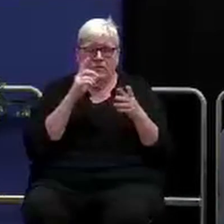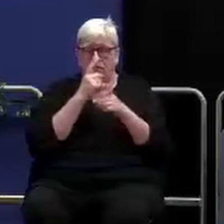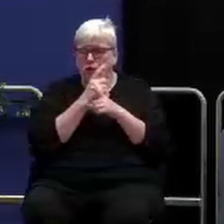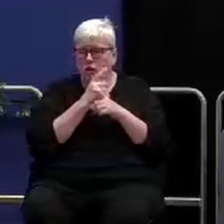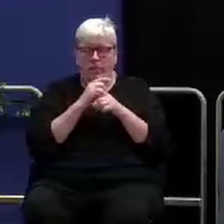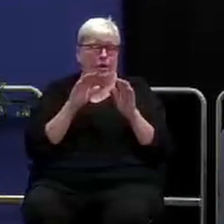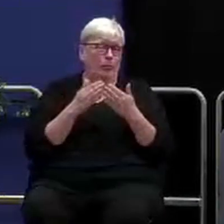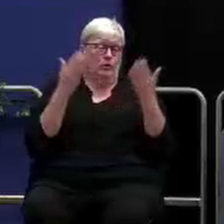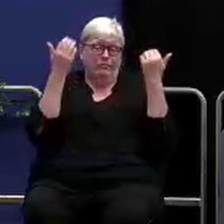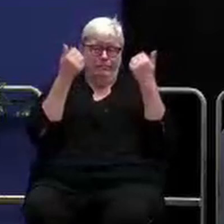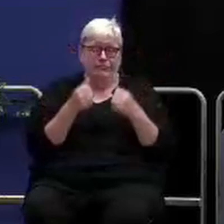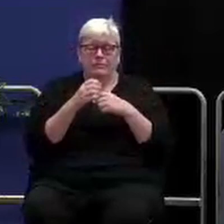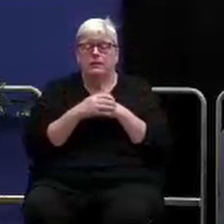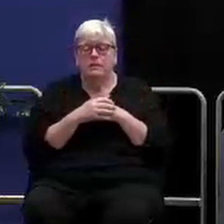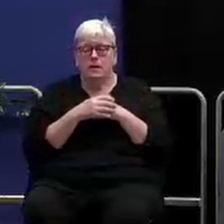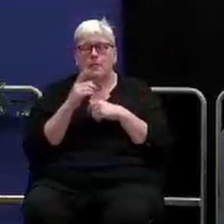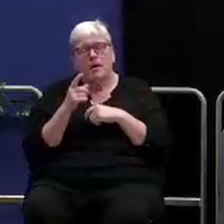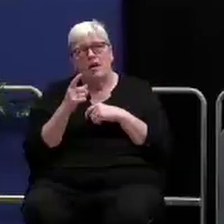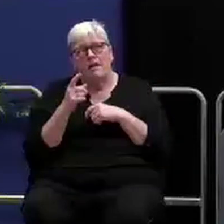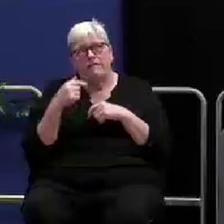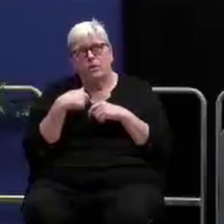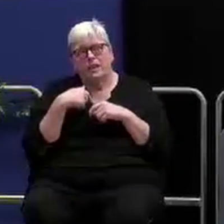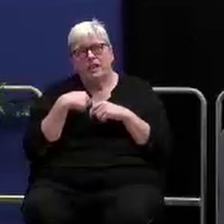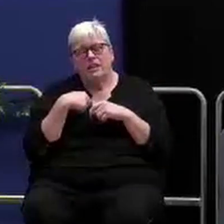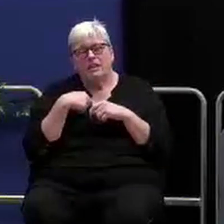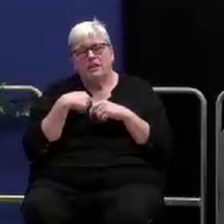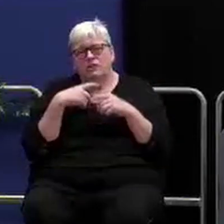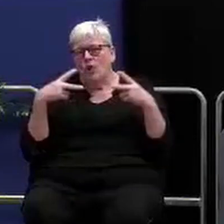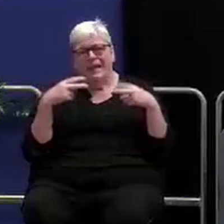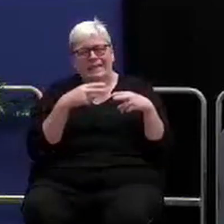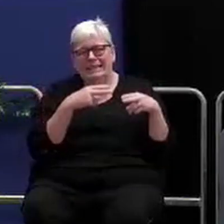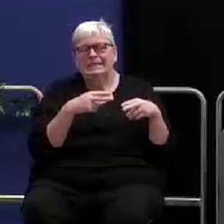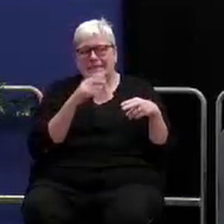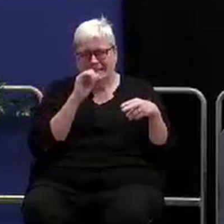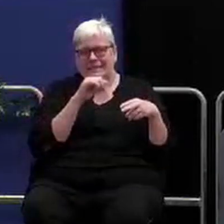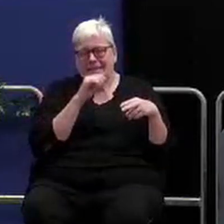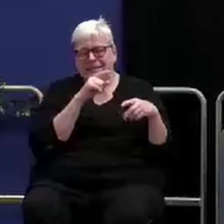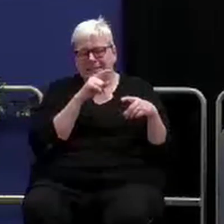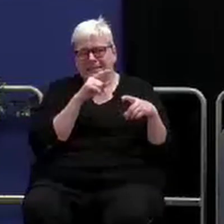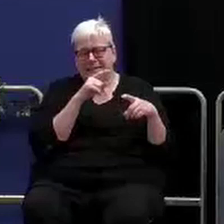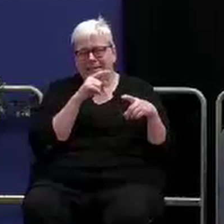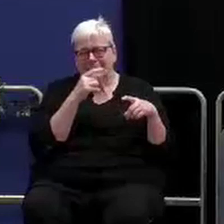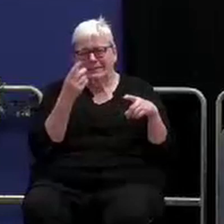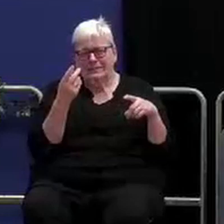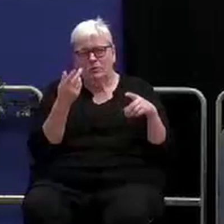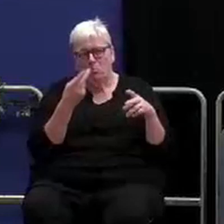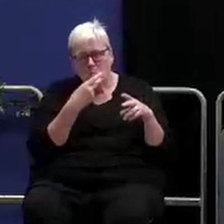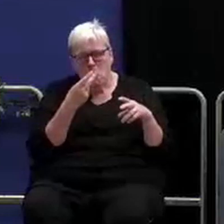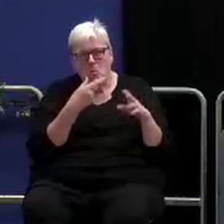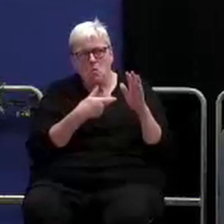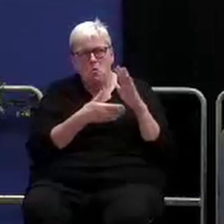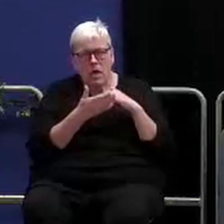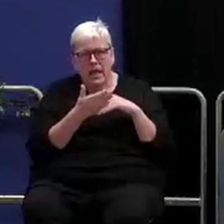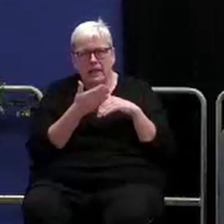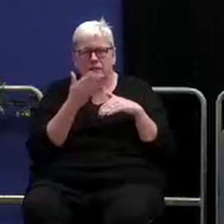book. But certainly for me, that was an editing where and in both directions, that